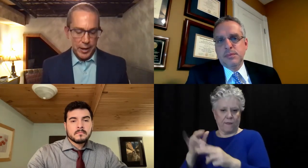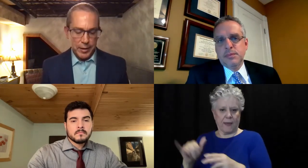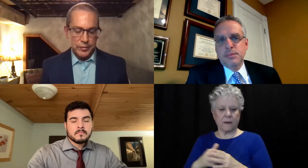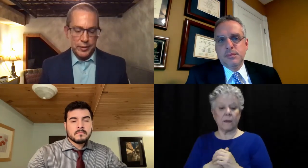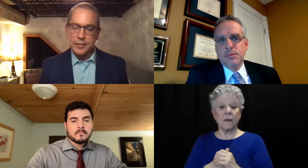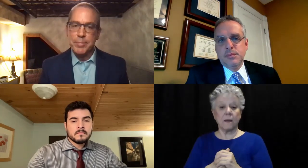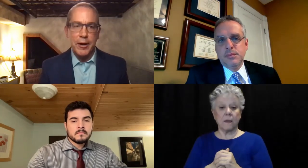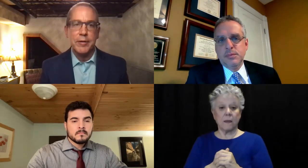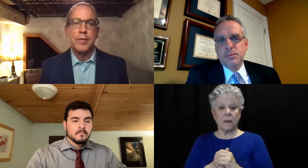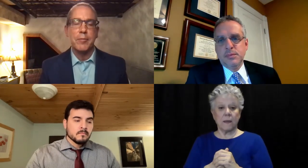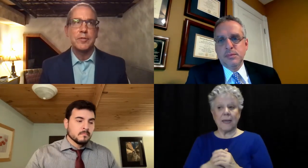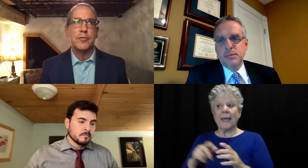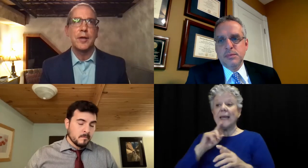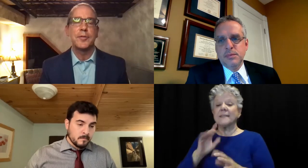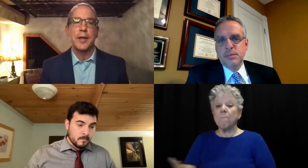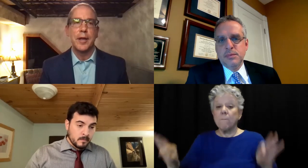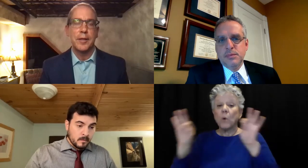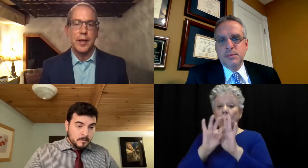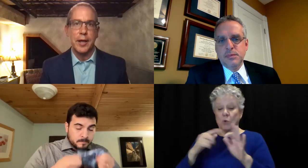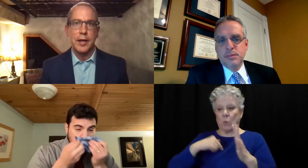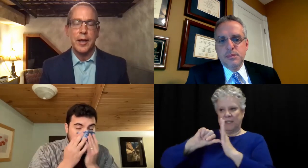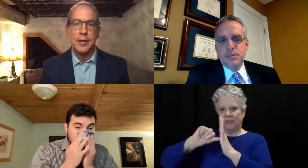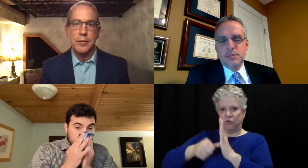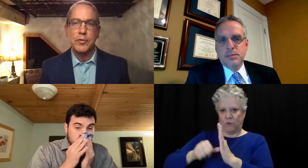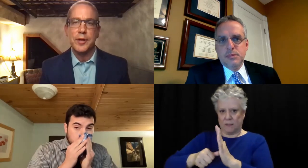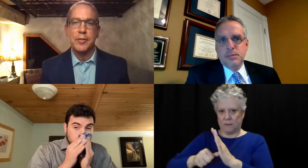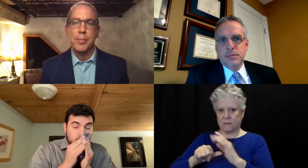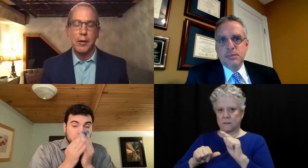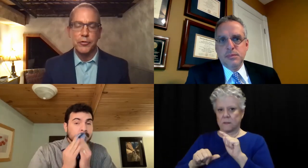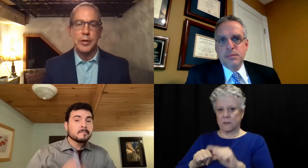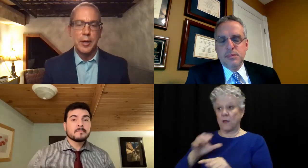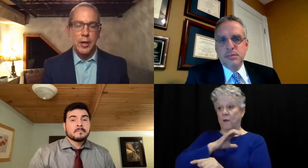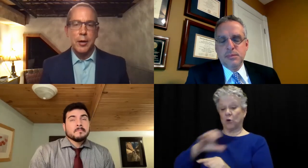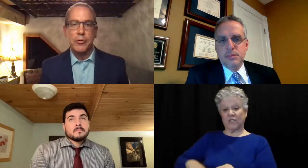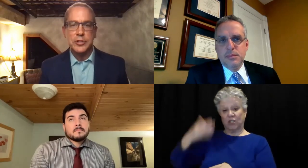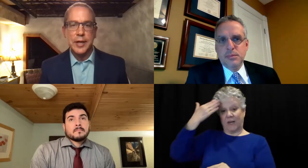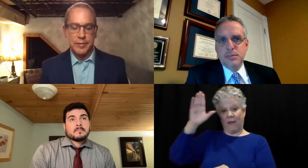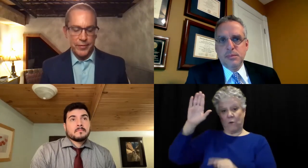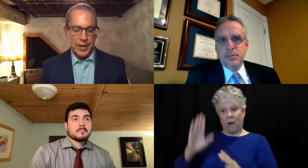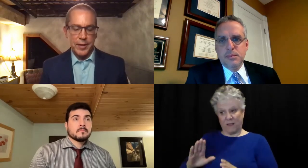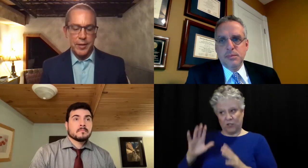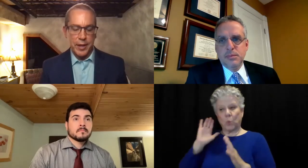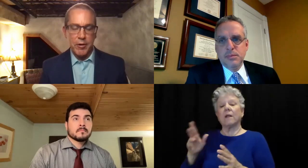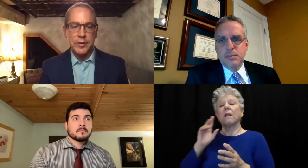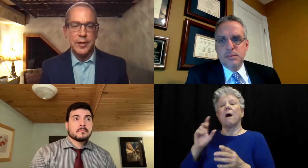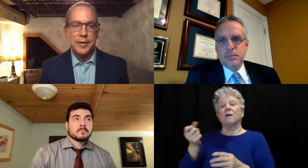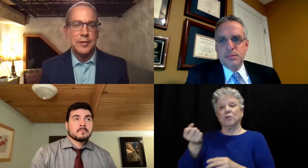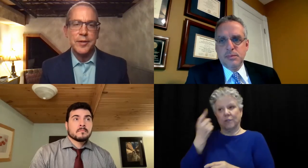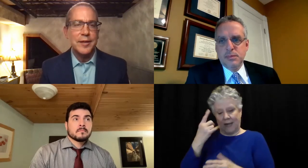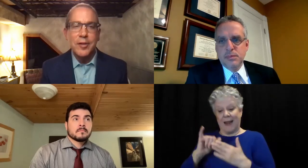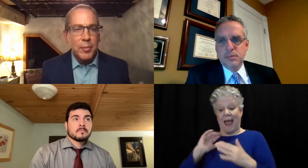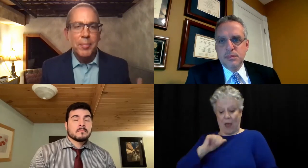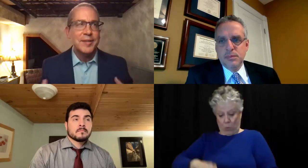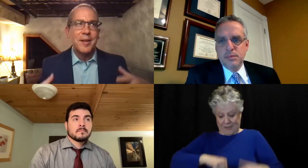And it is imperative that we stress that a Christian anthropology appreciates the fact that our dignity